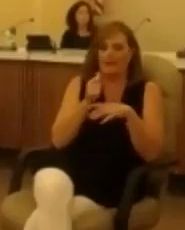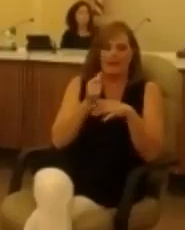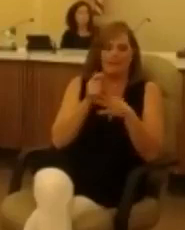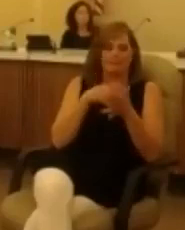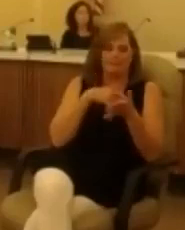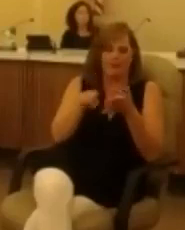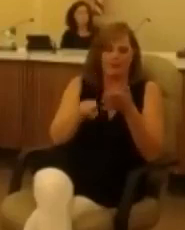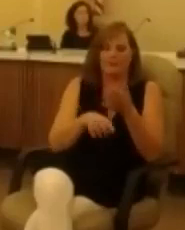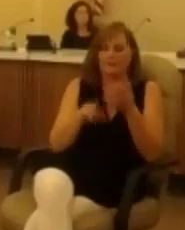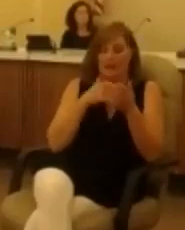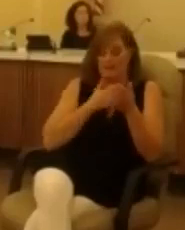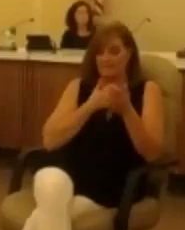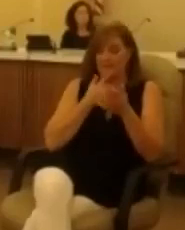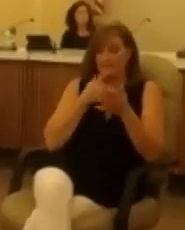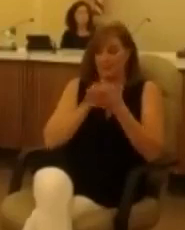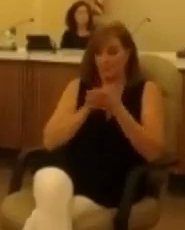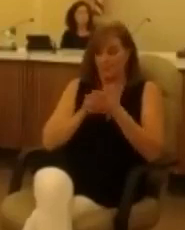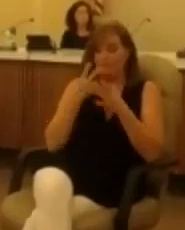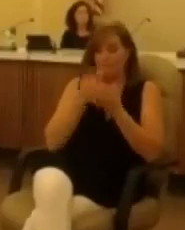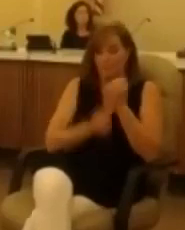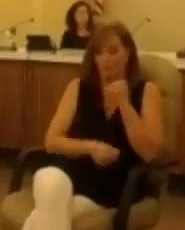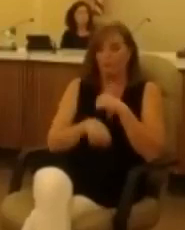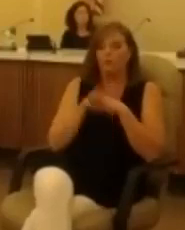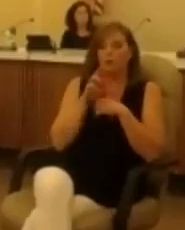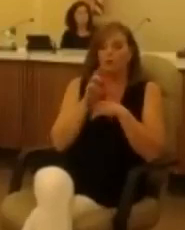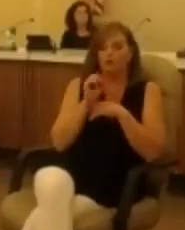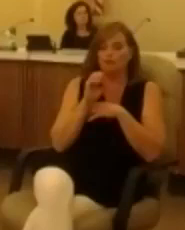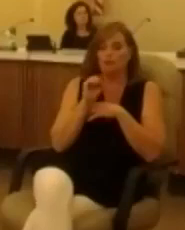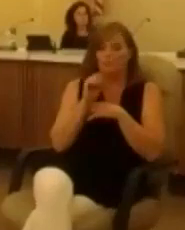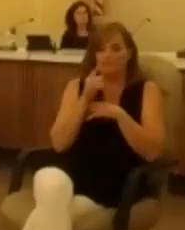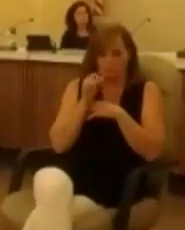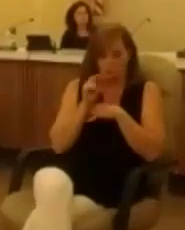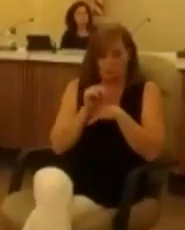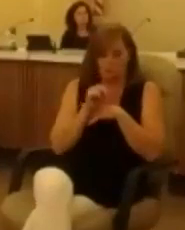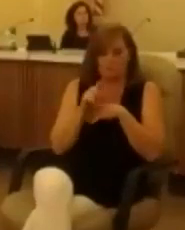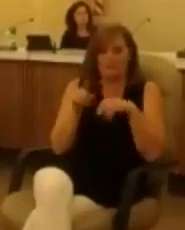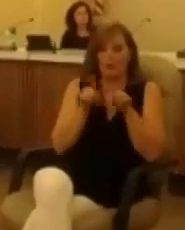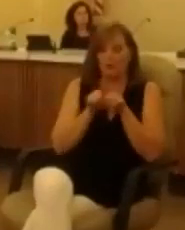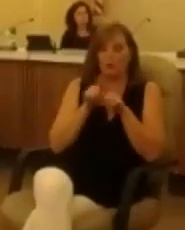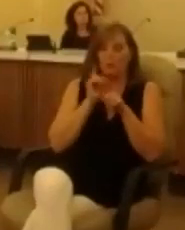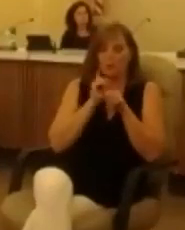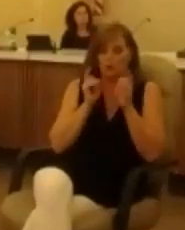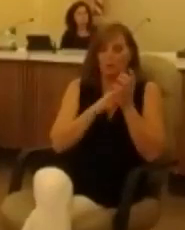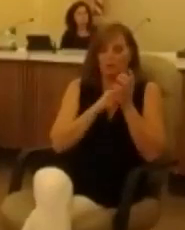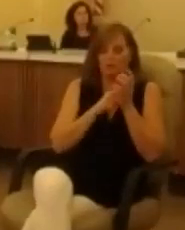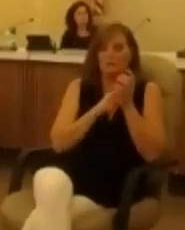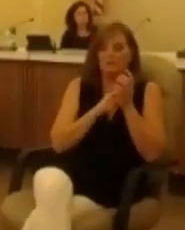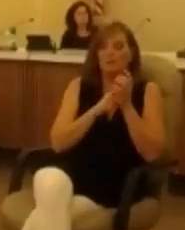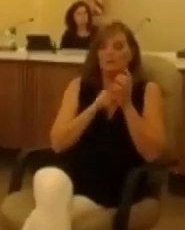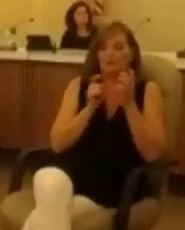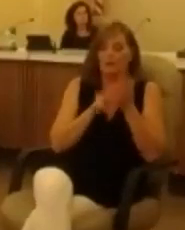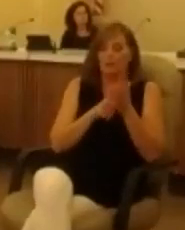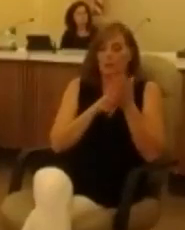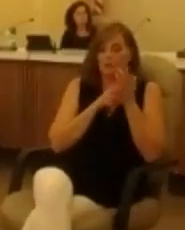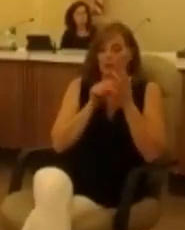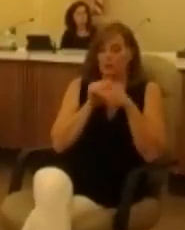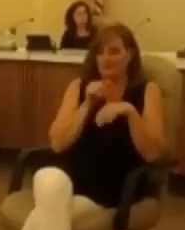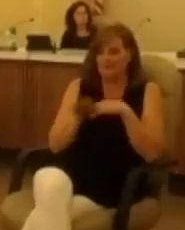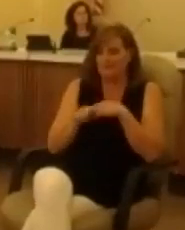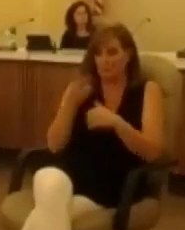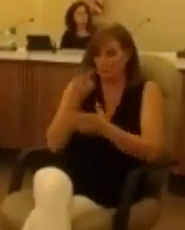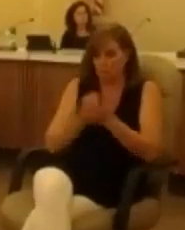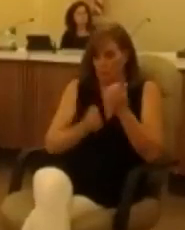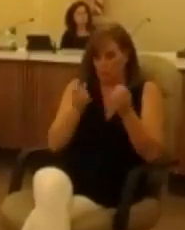for these as well as the notice to the notices that we're required to send to both the